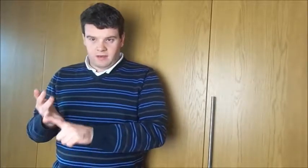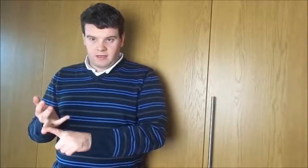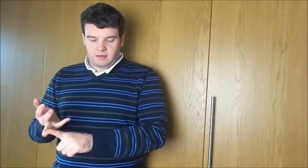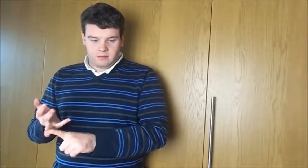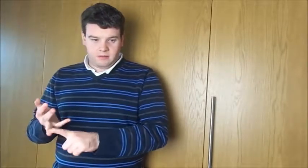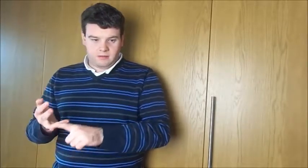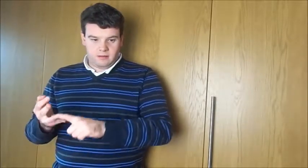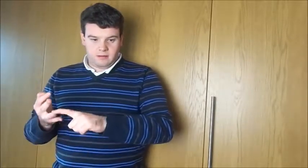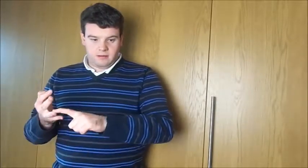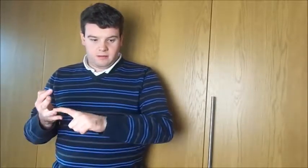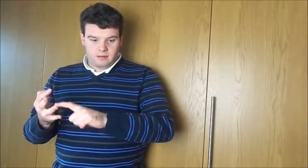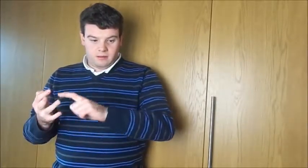Antoinette,